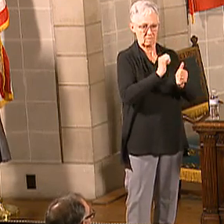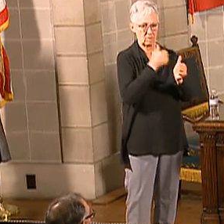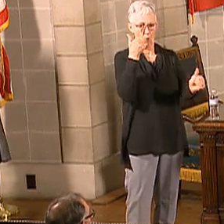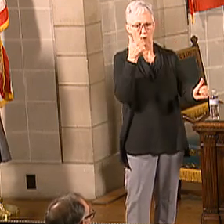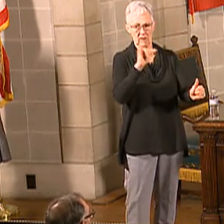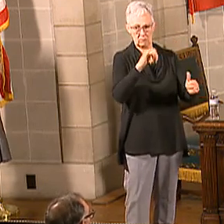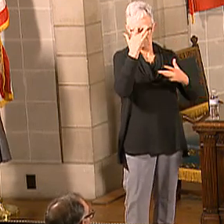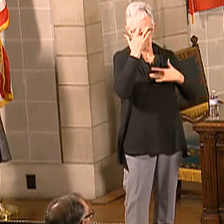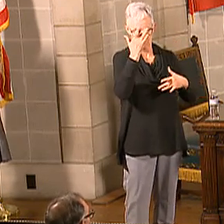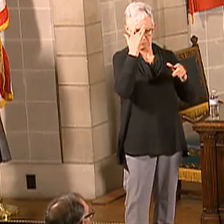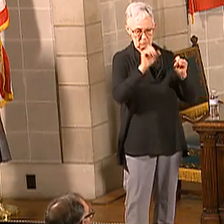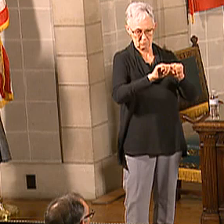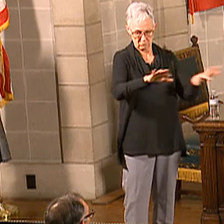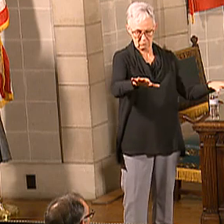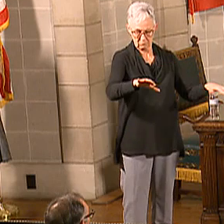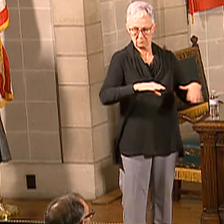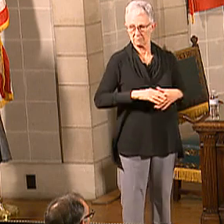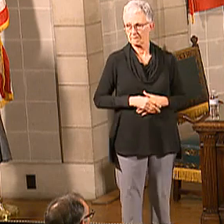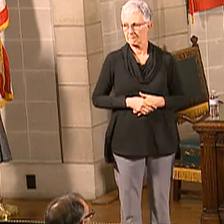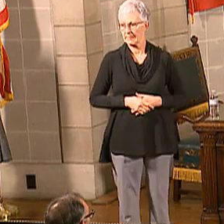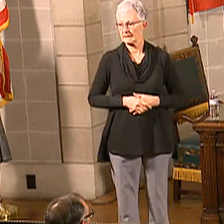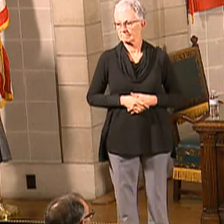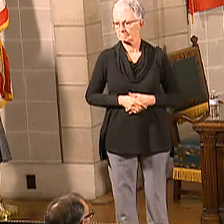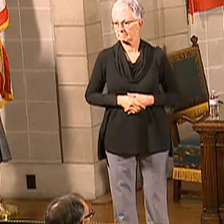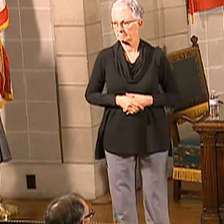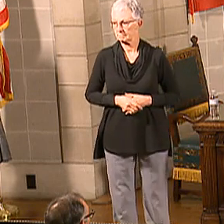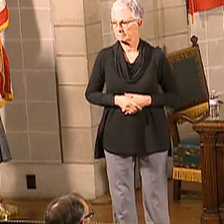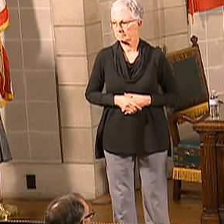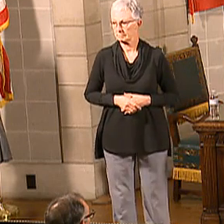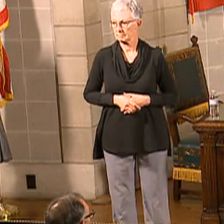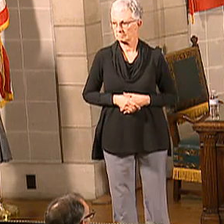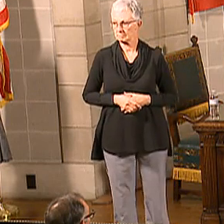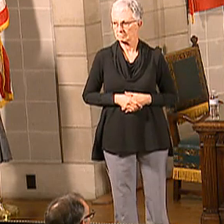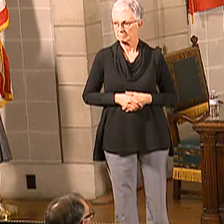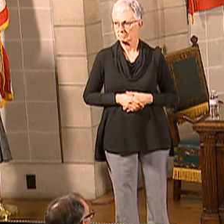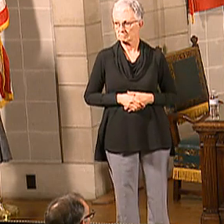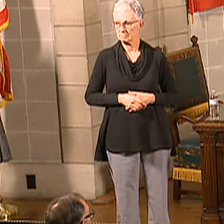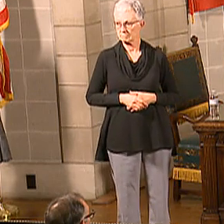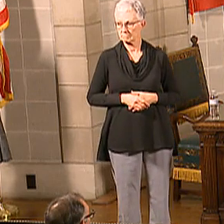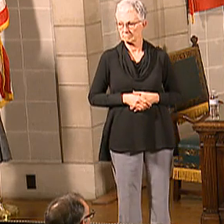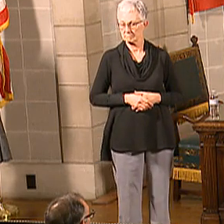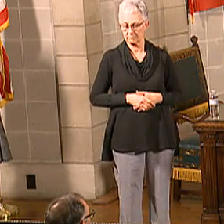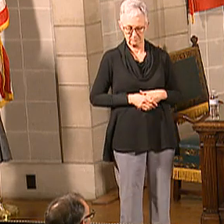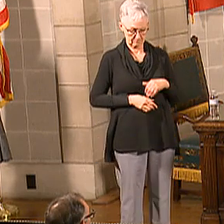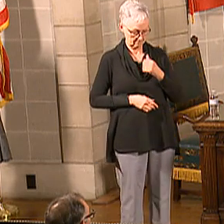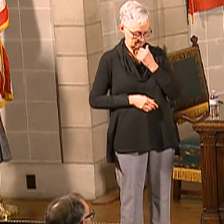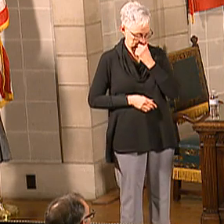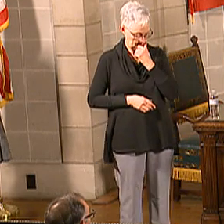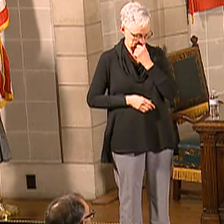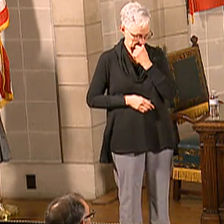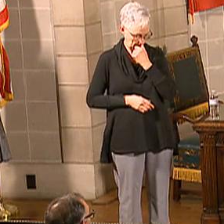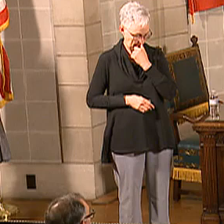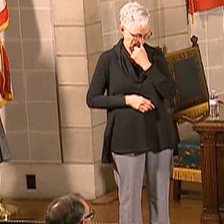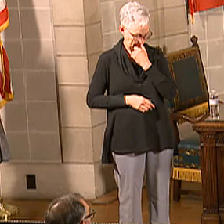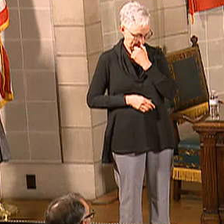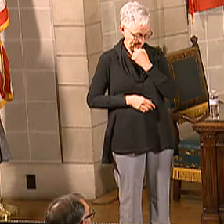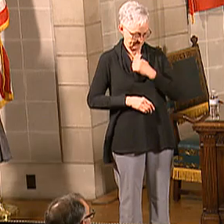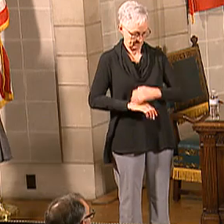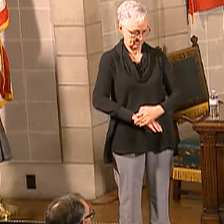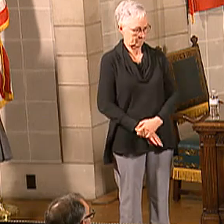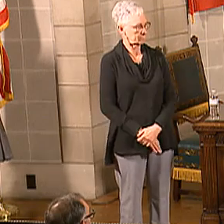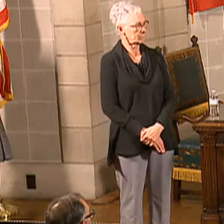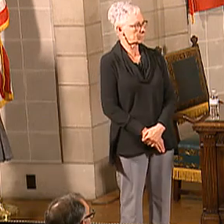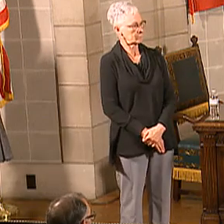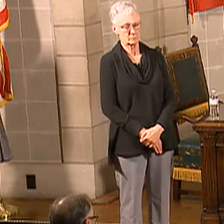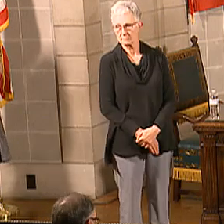more confirmed cases of COVID-19, yet looking around the United States, Nebraska's numbers are much lower. Why, what do you credit that to? I'm